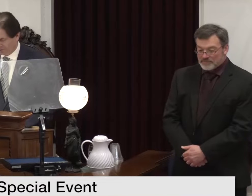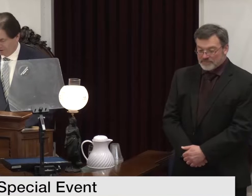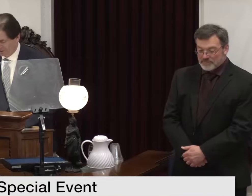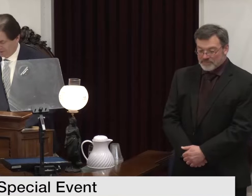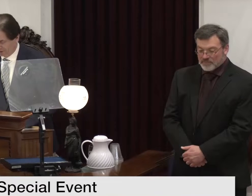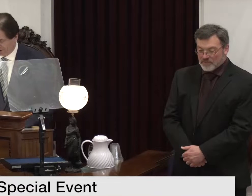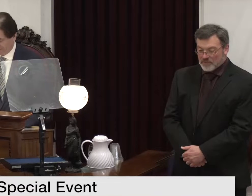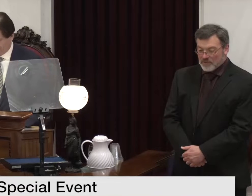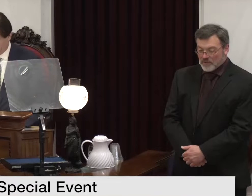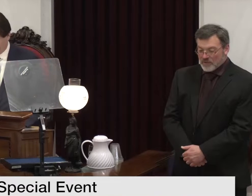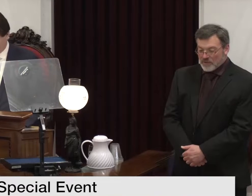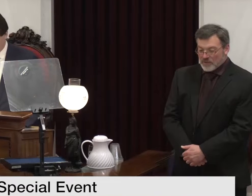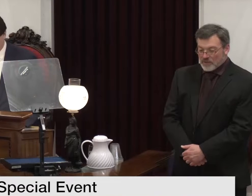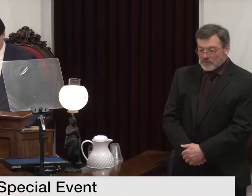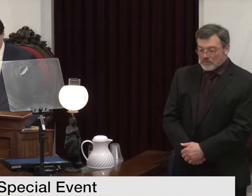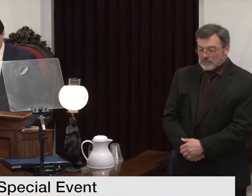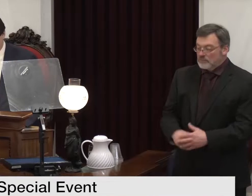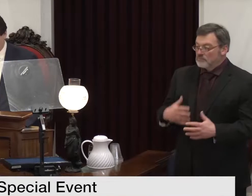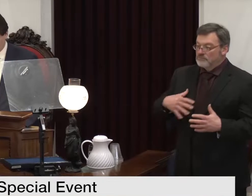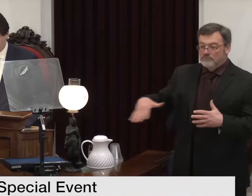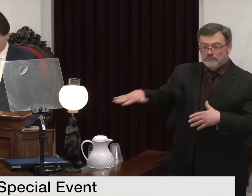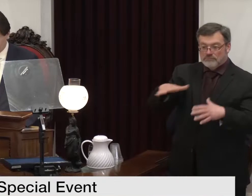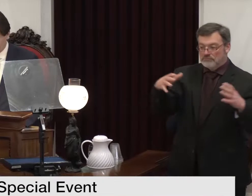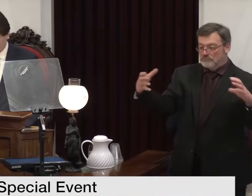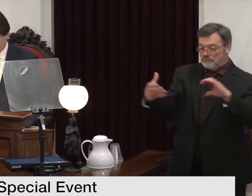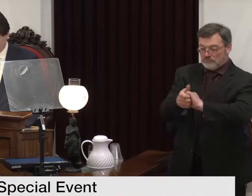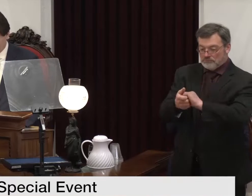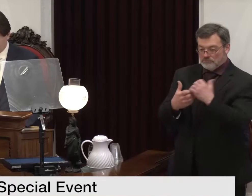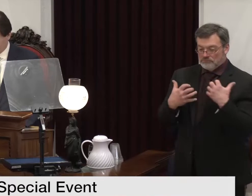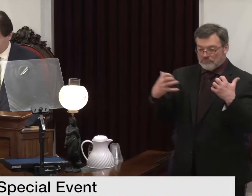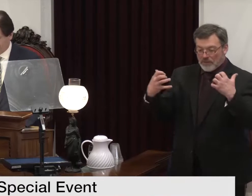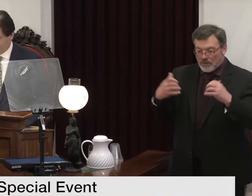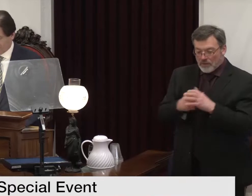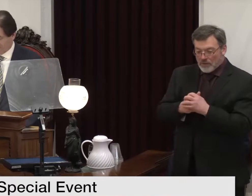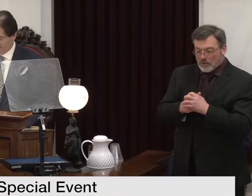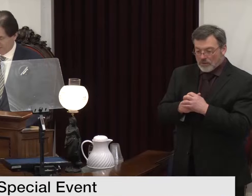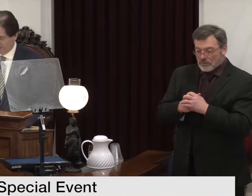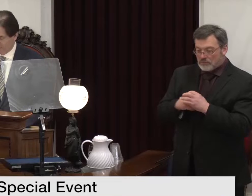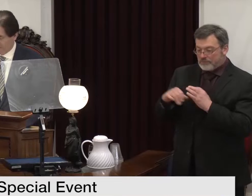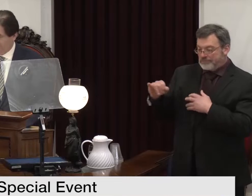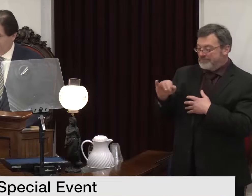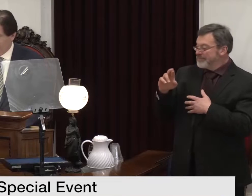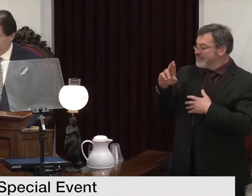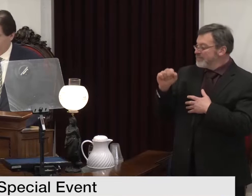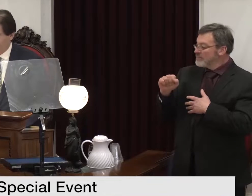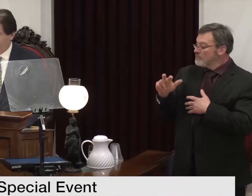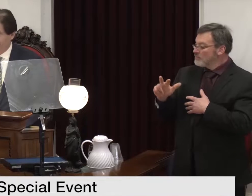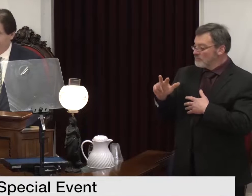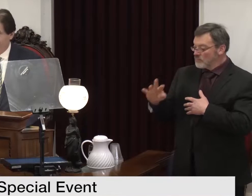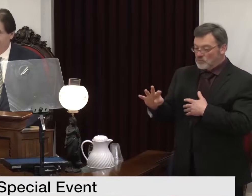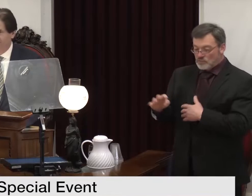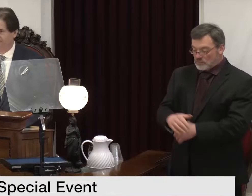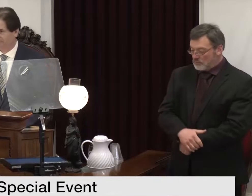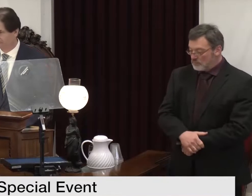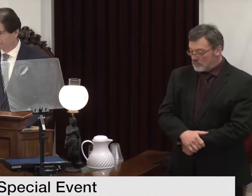This joint assembly is convened pursuant to the provisions of JRS 34, which the clerk will now